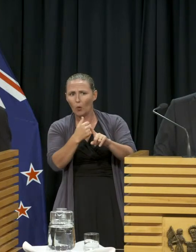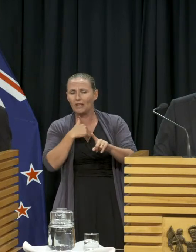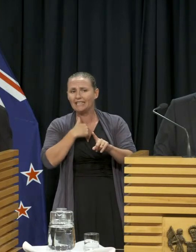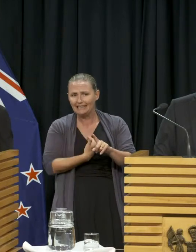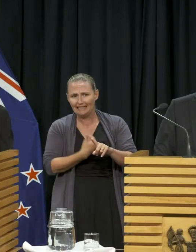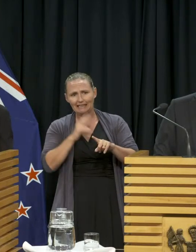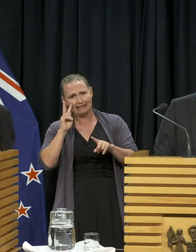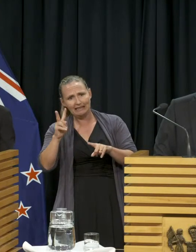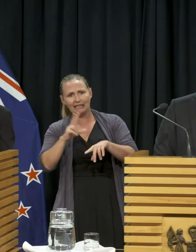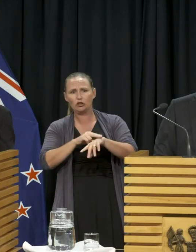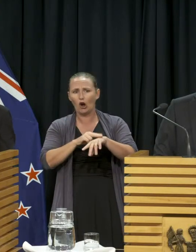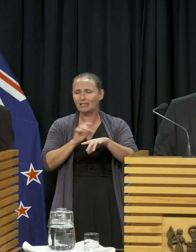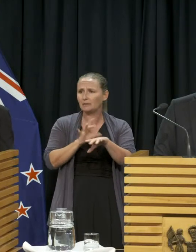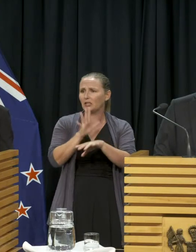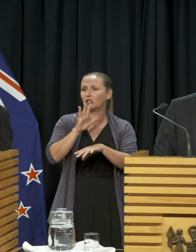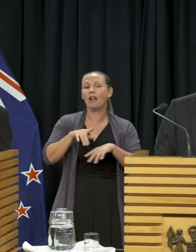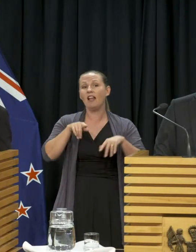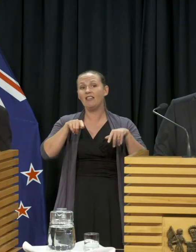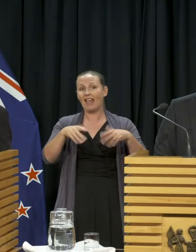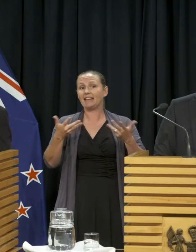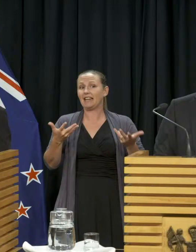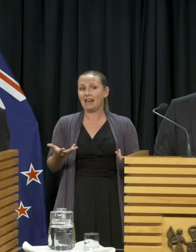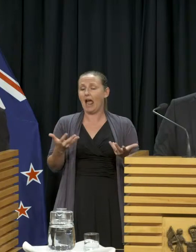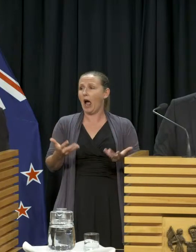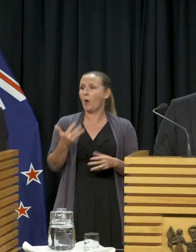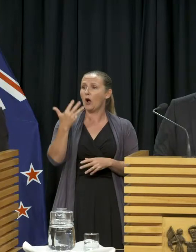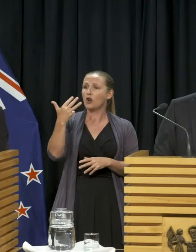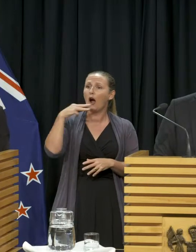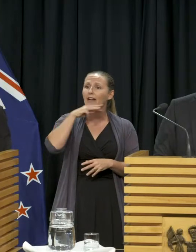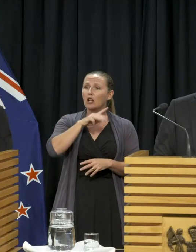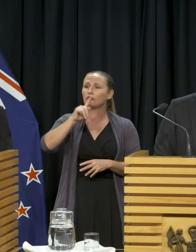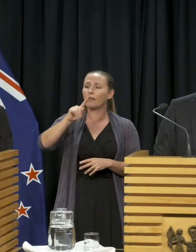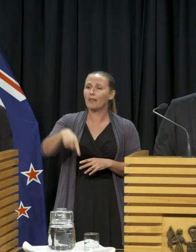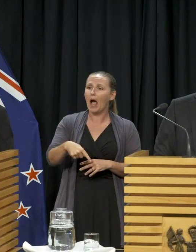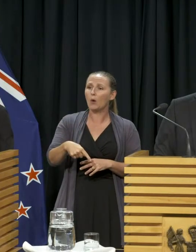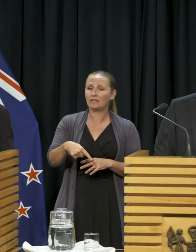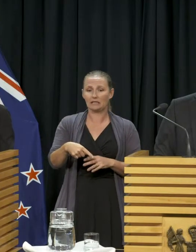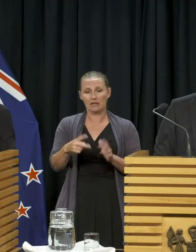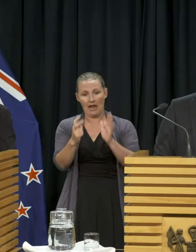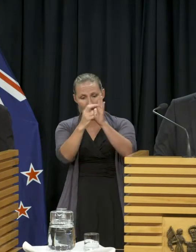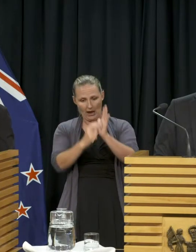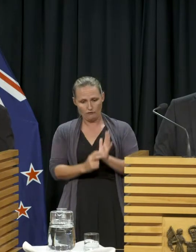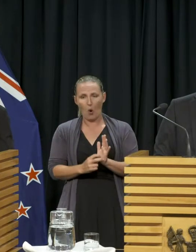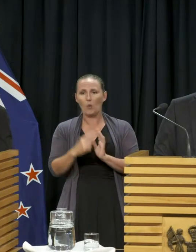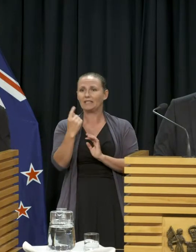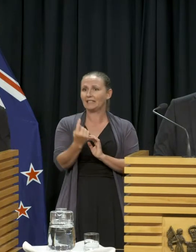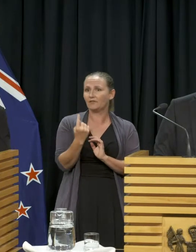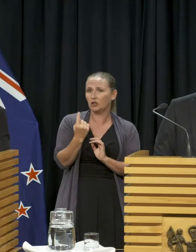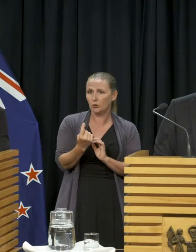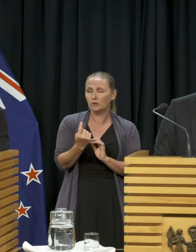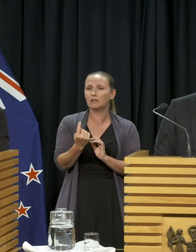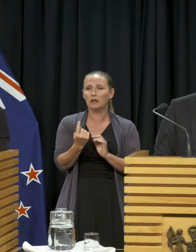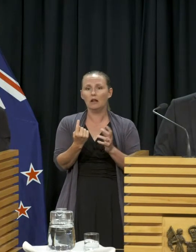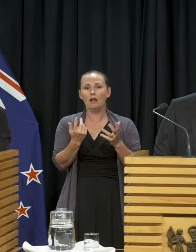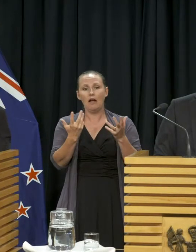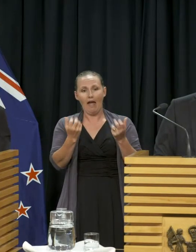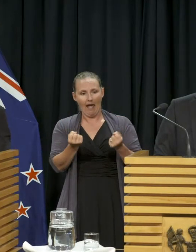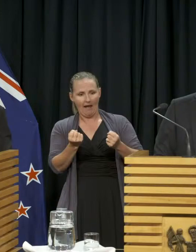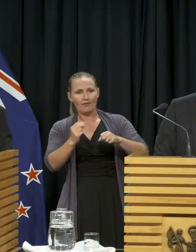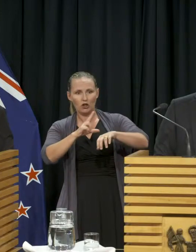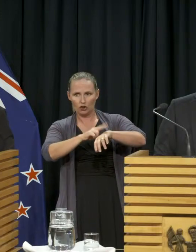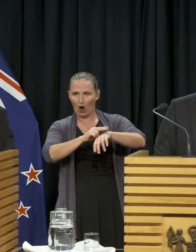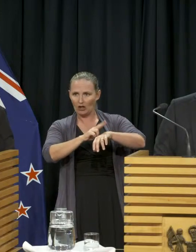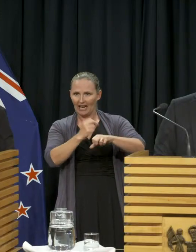reaching potentially up to 900,000 enrolled individuals who might be enrolled in GP services where that service